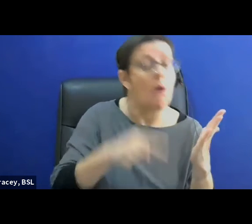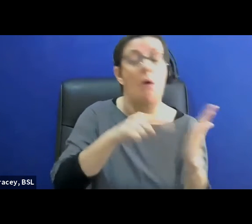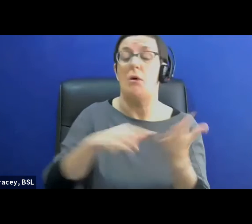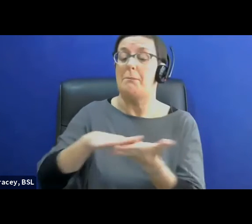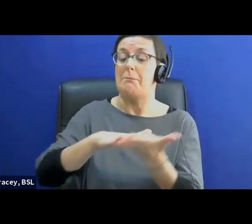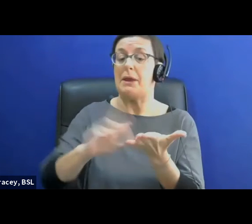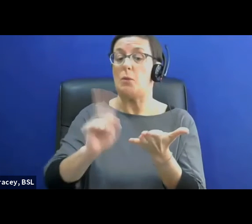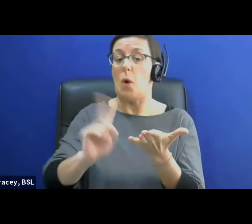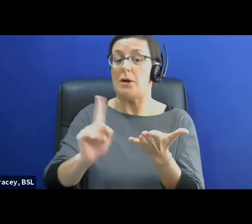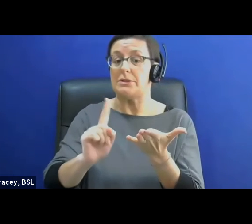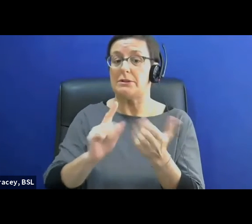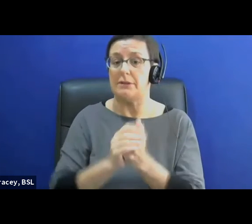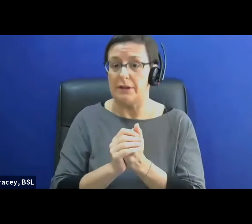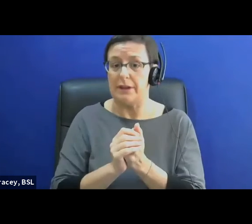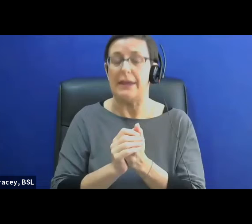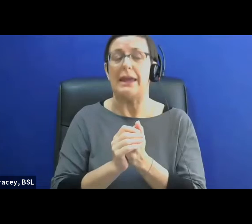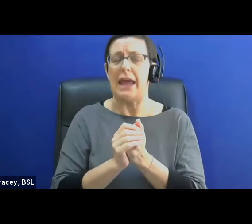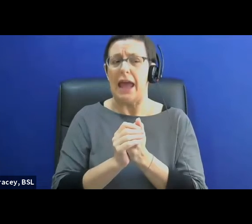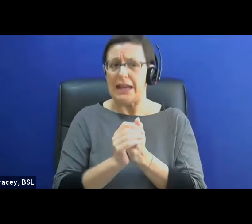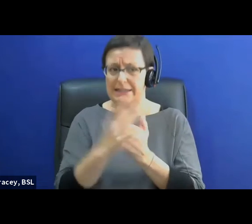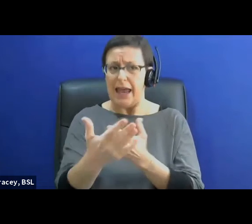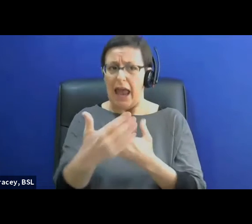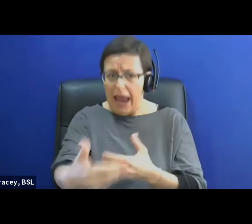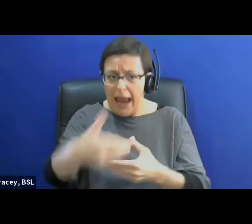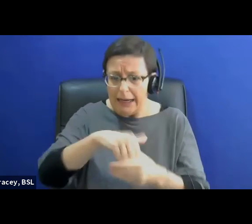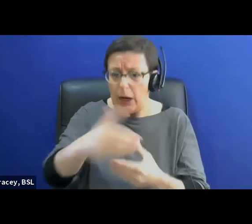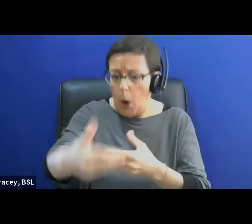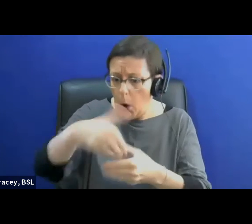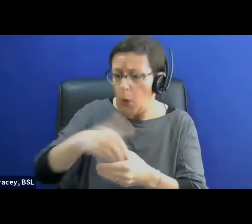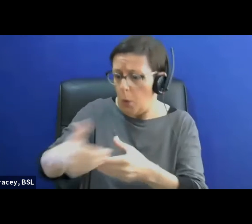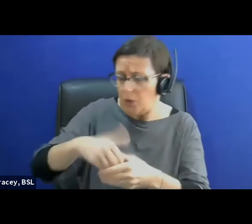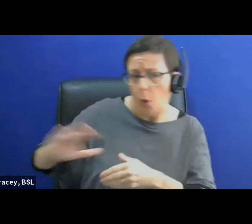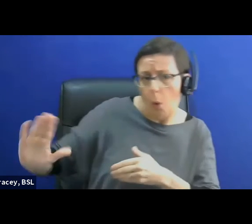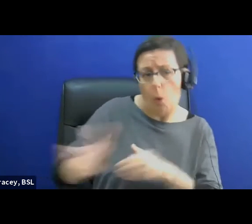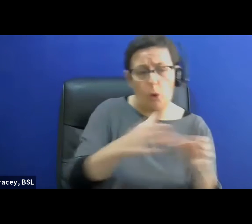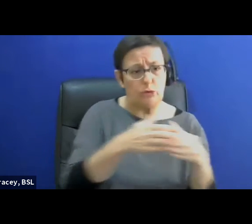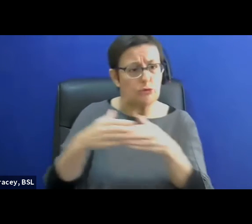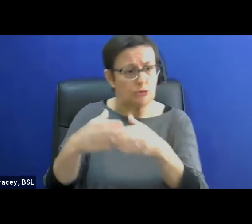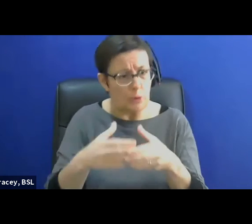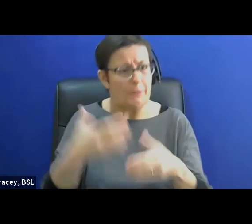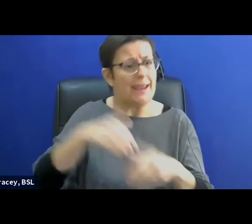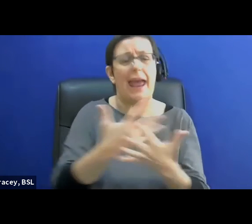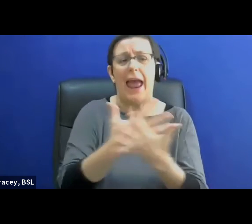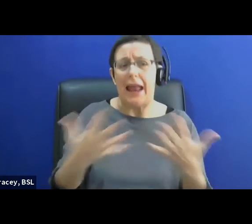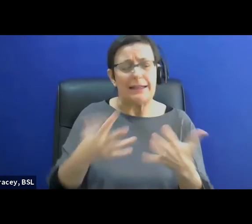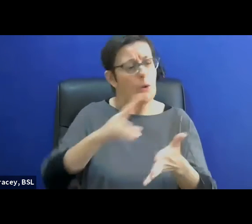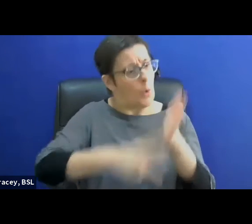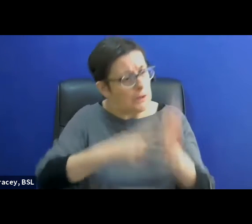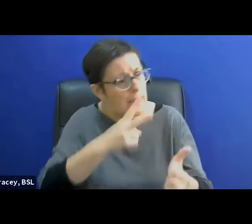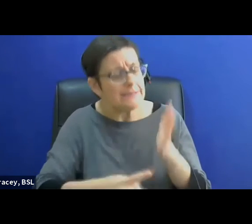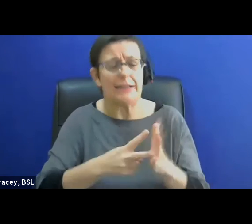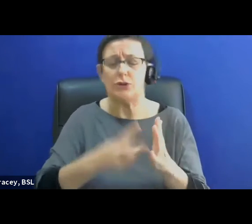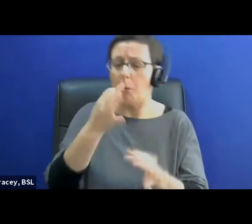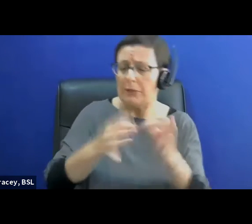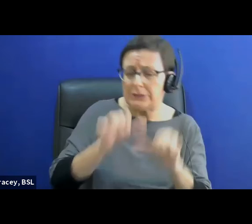include and interrogate all people and groups in activities, organisations, political processes, etc., especially